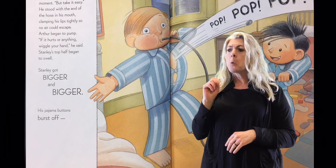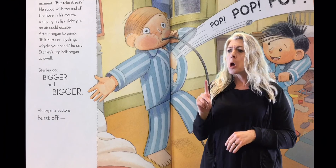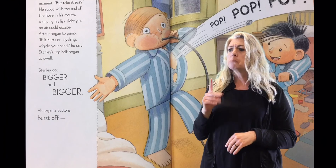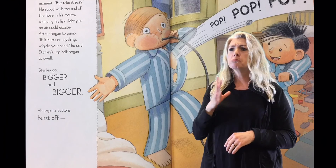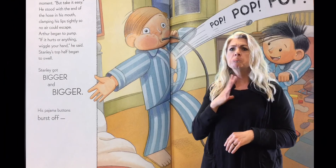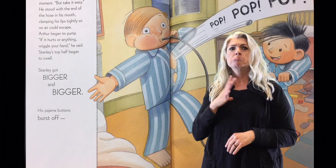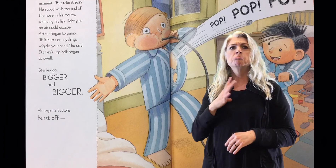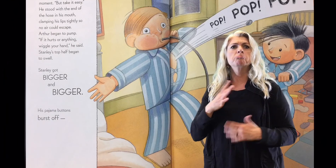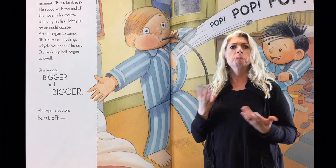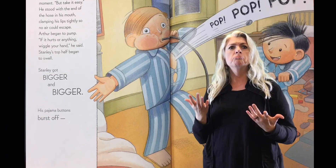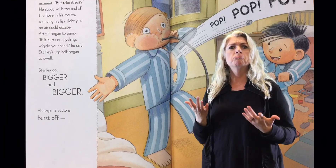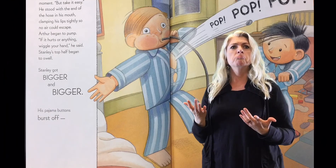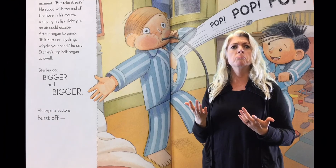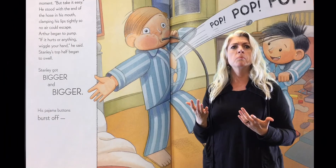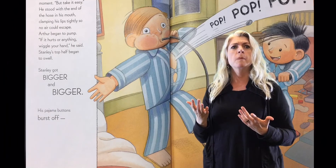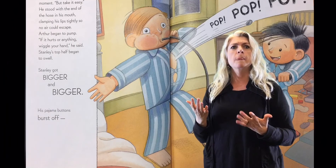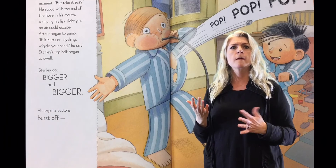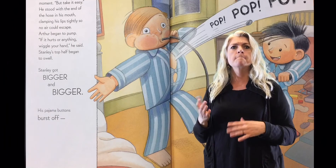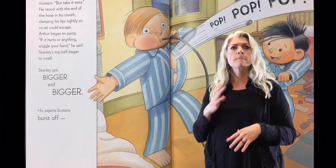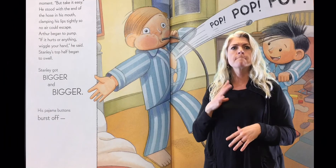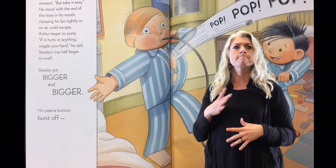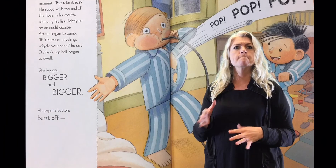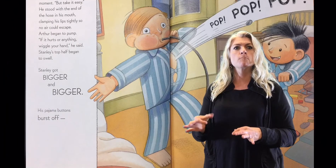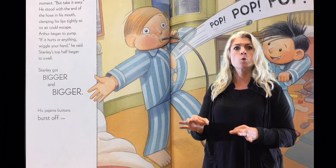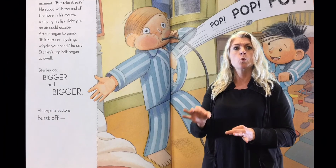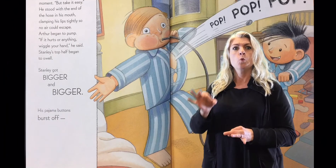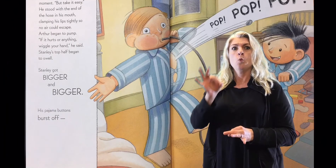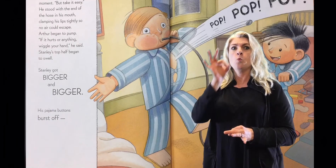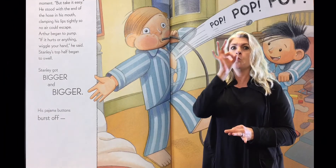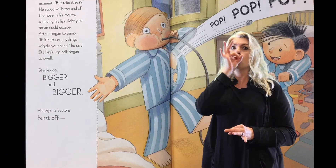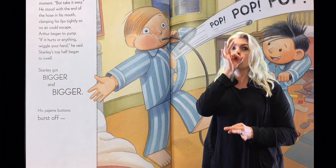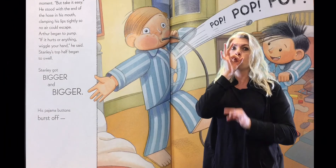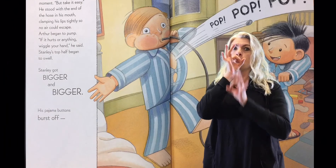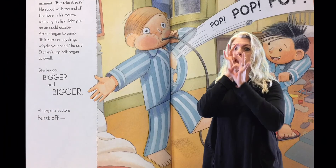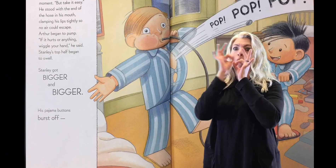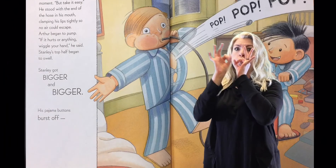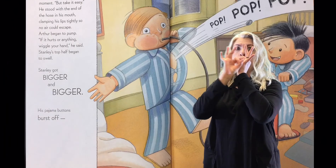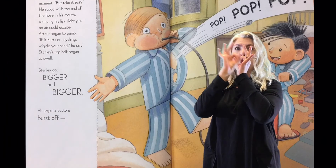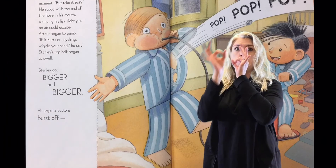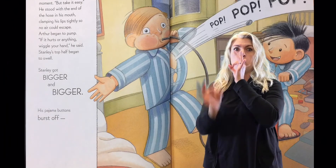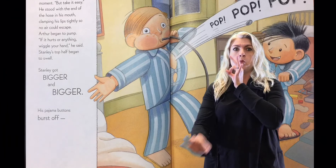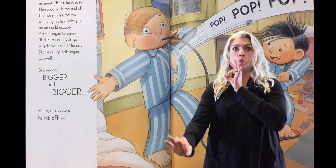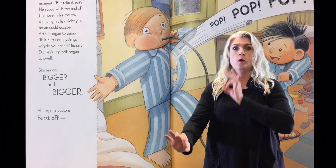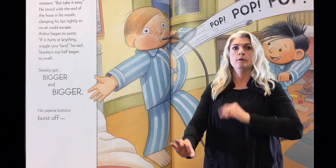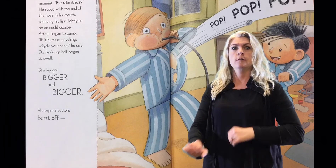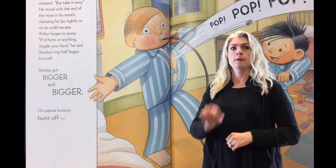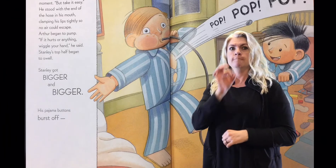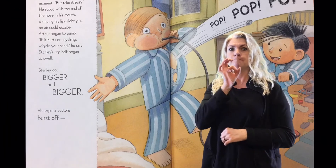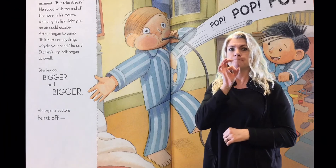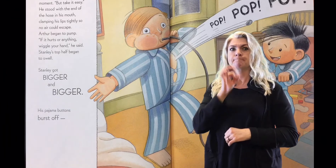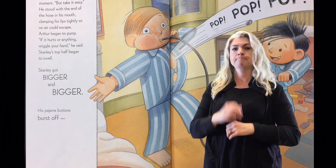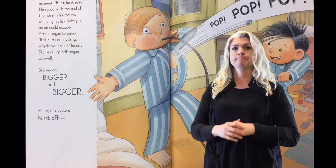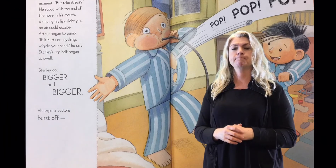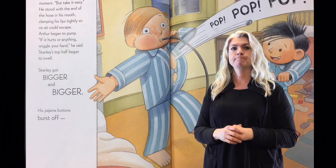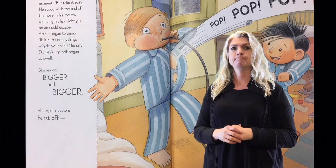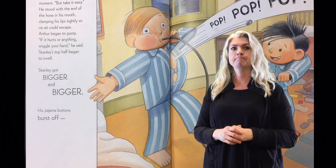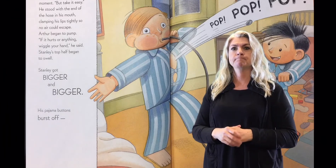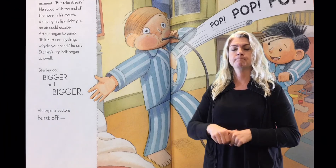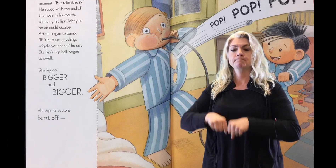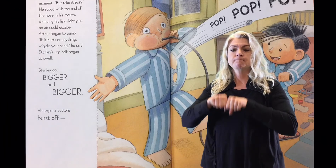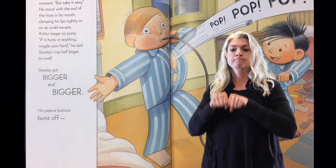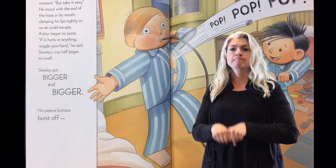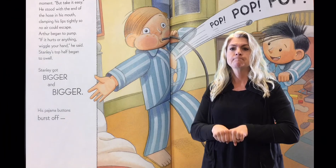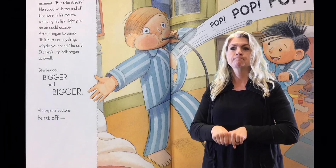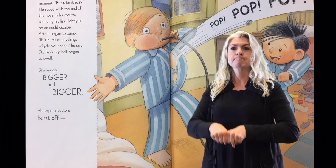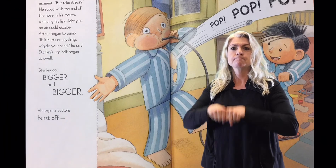"Okay," Stanley said after a moment, "but take it easy." He stood with the end of the hose in his mouth, clamping his lips tightly so